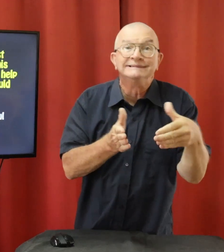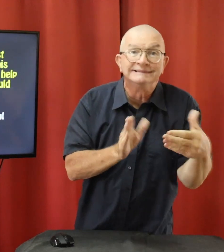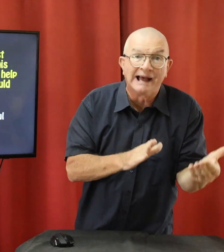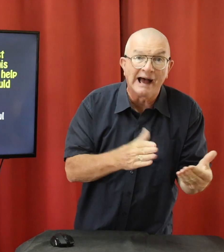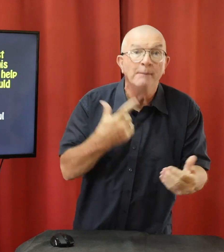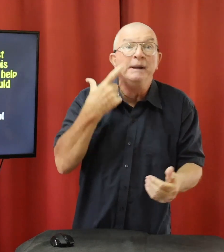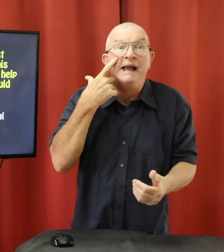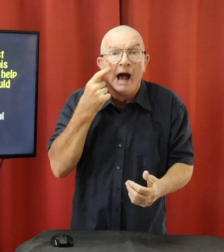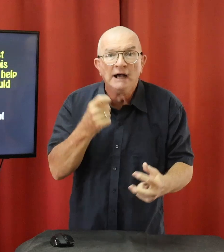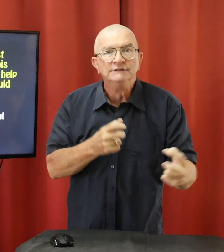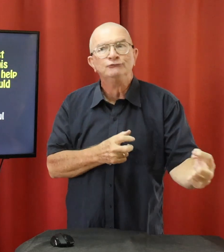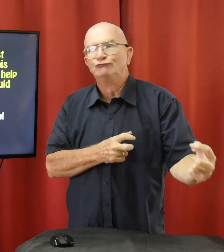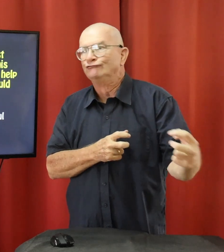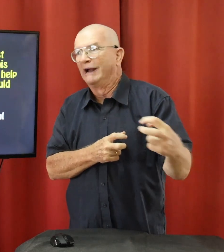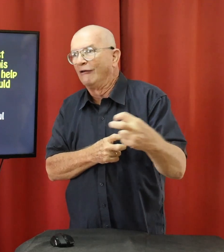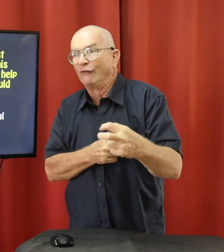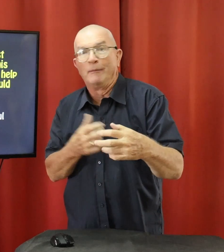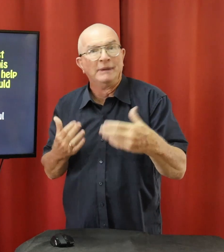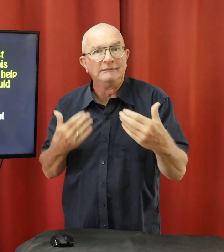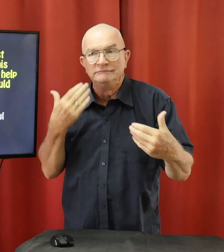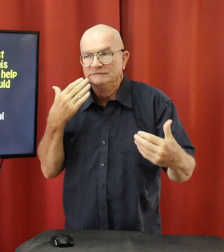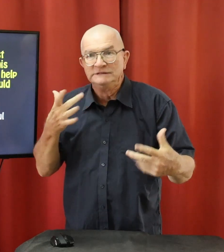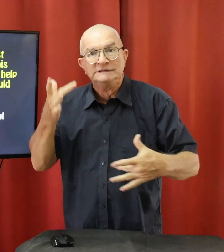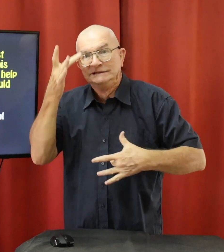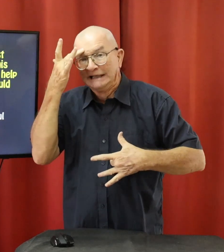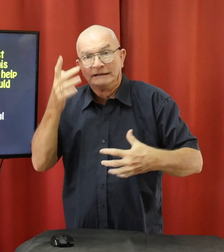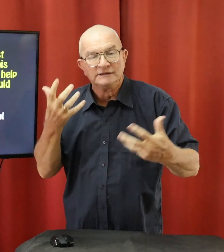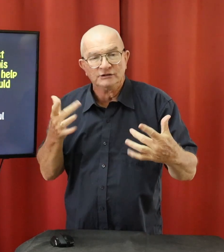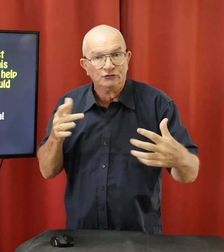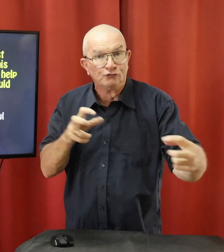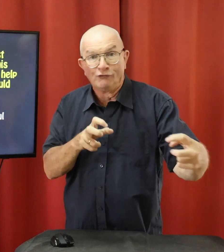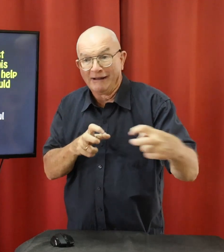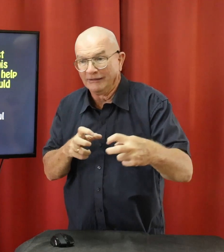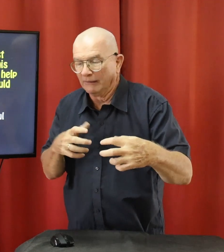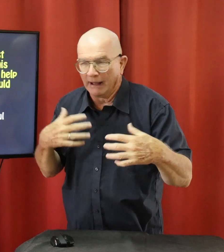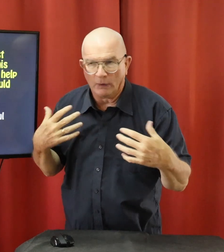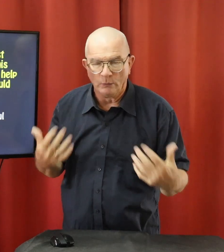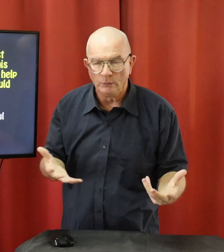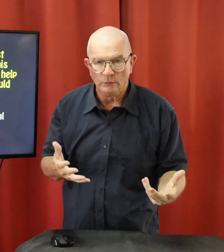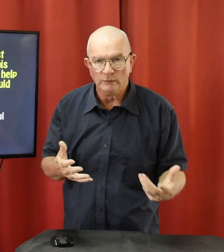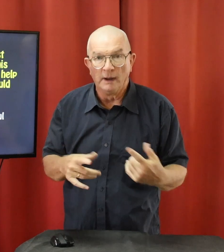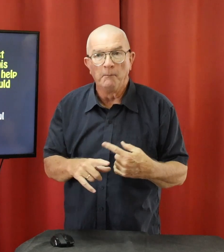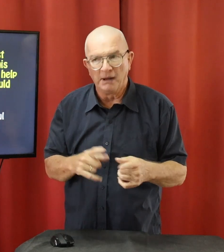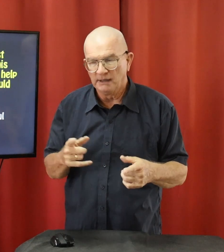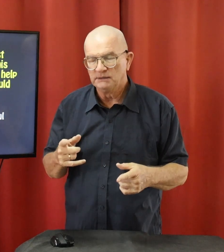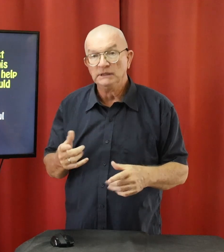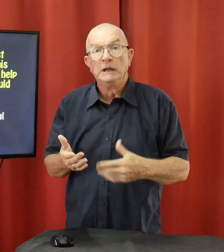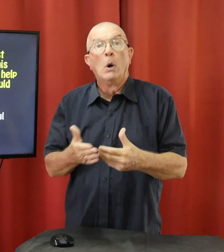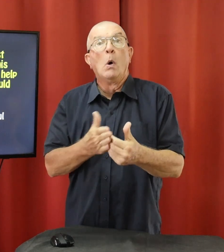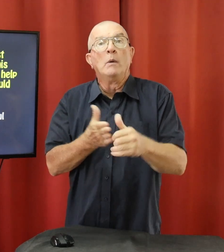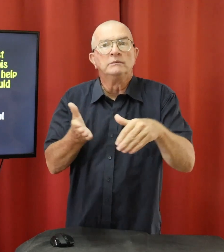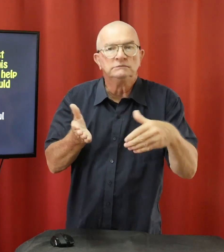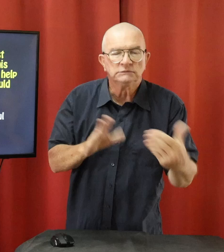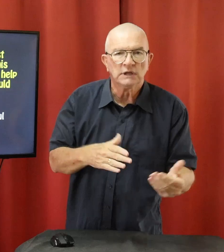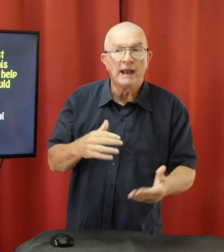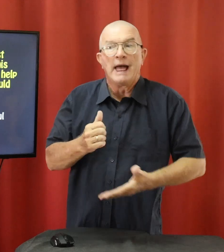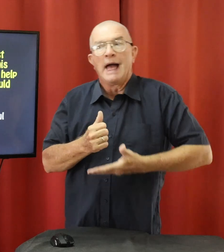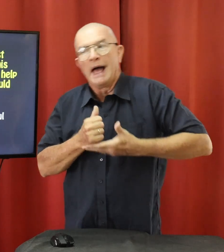till he was almost died. Maybe he got sick while he was traveling, whatever. But he